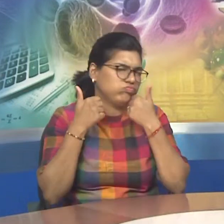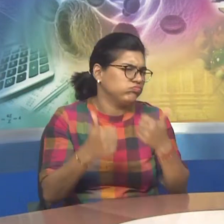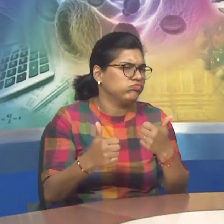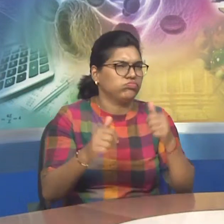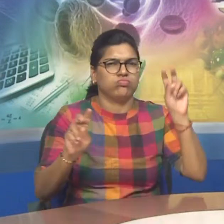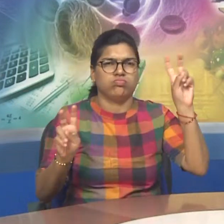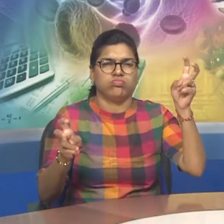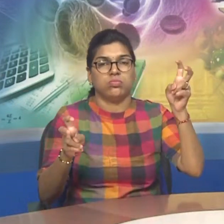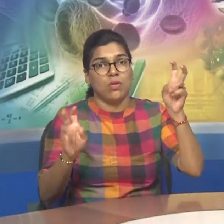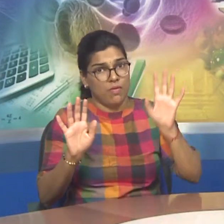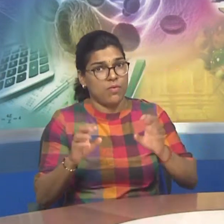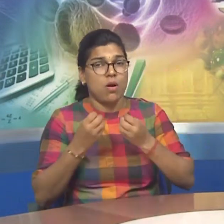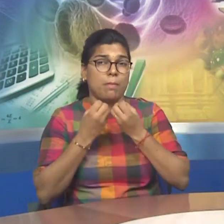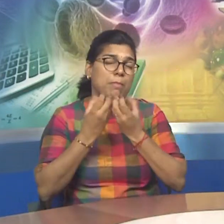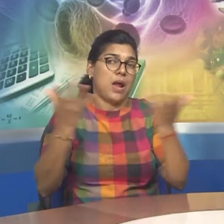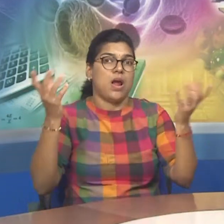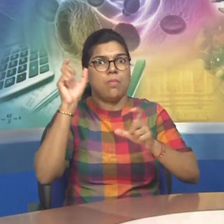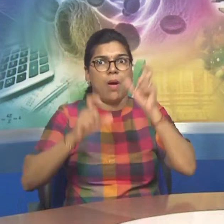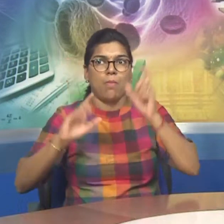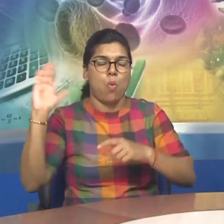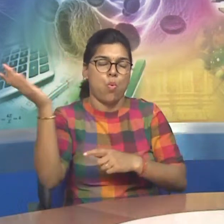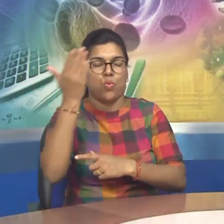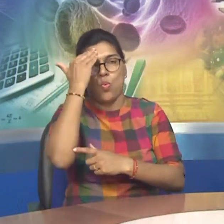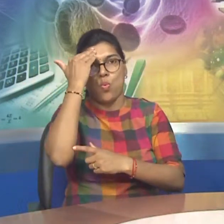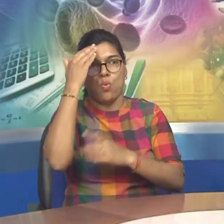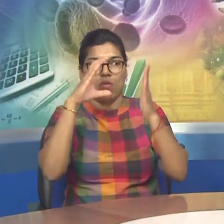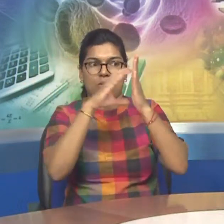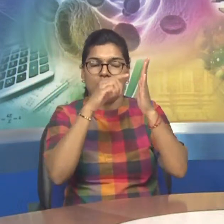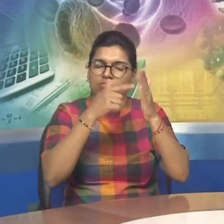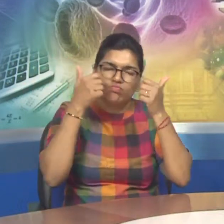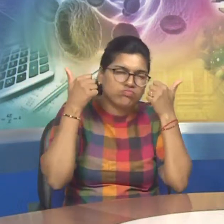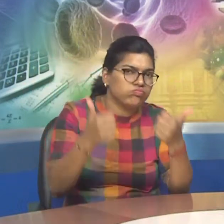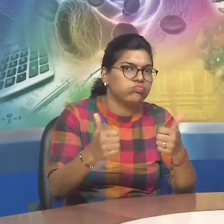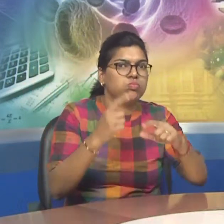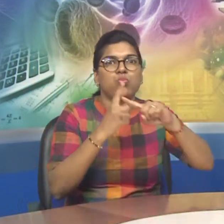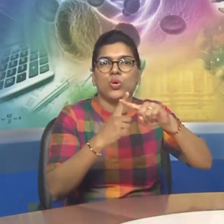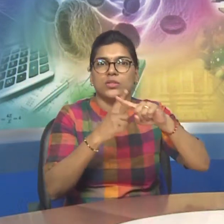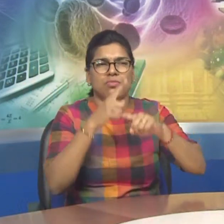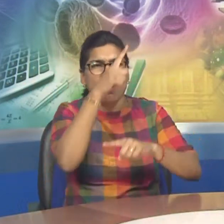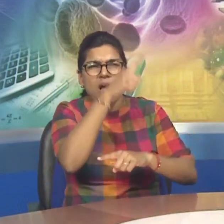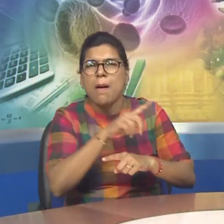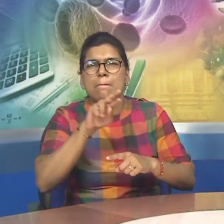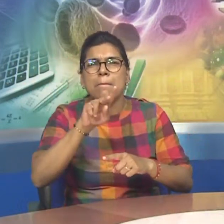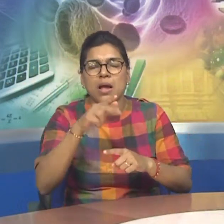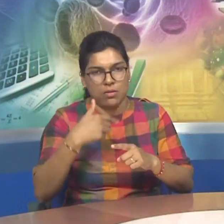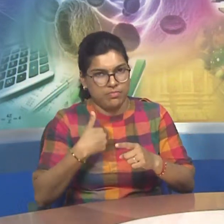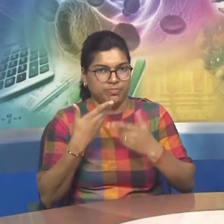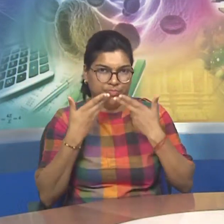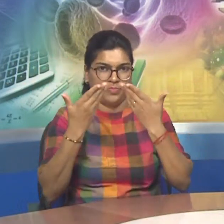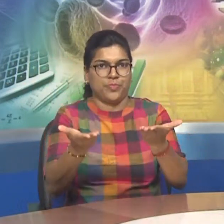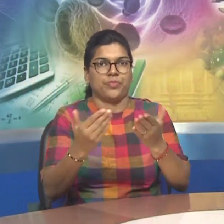You can see all these lines are written by M.K. Gandhi, and all these are famous